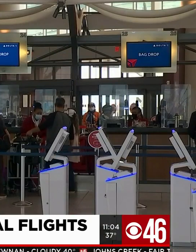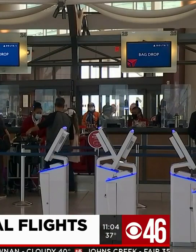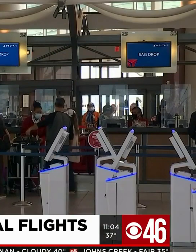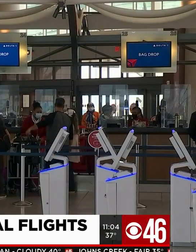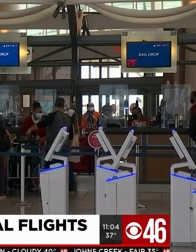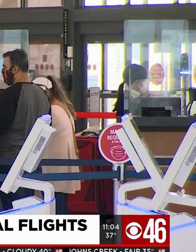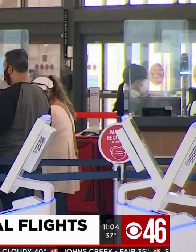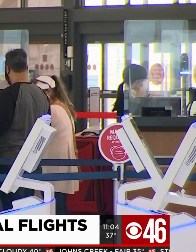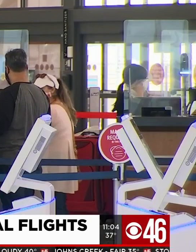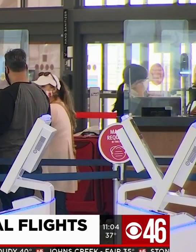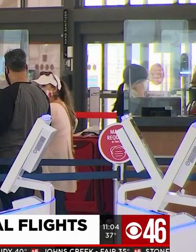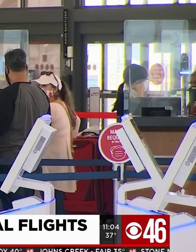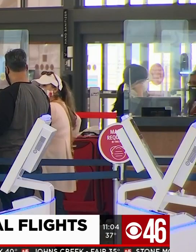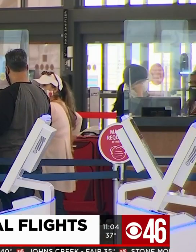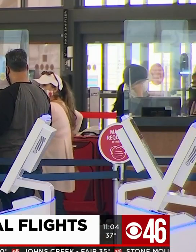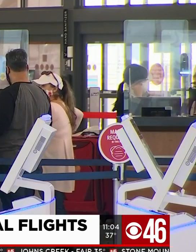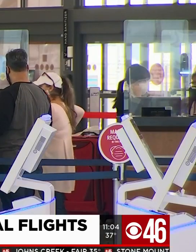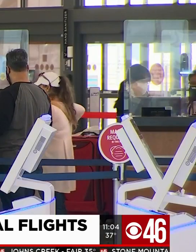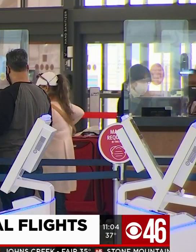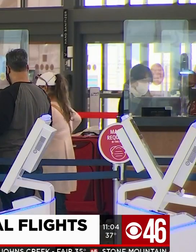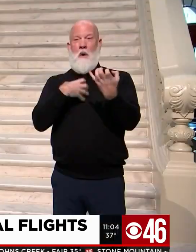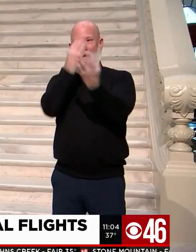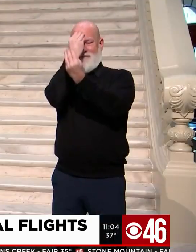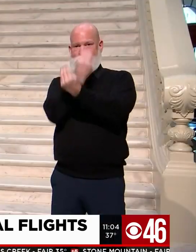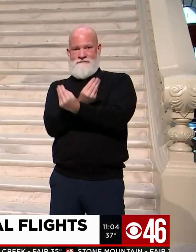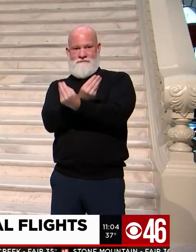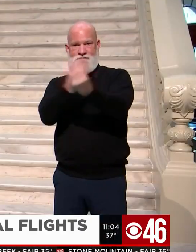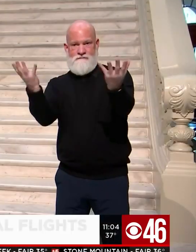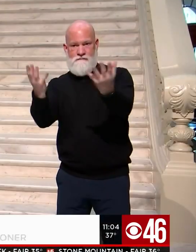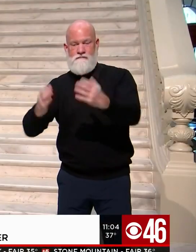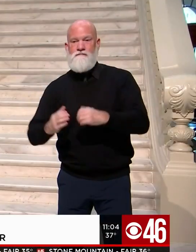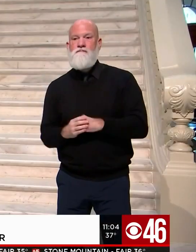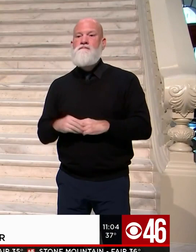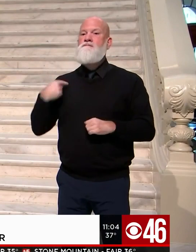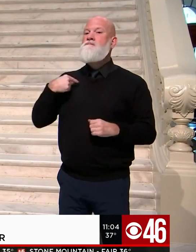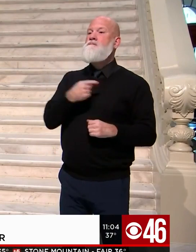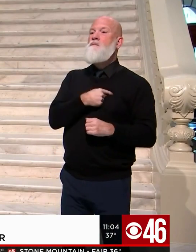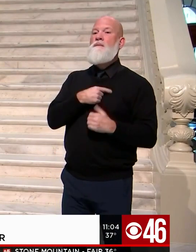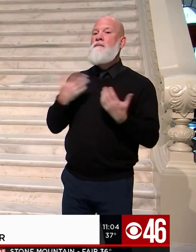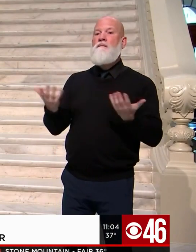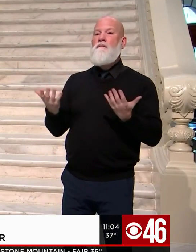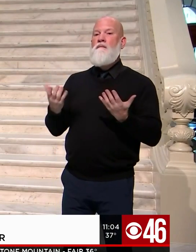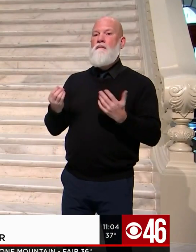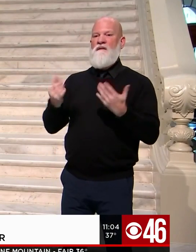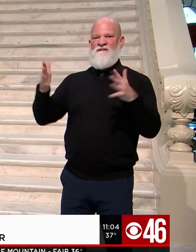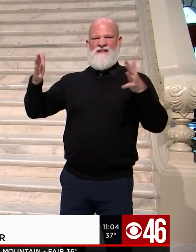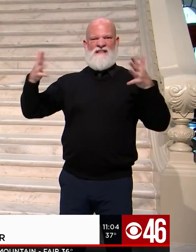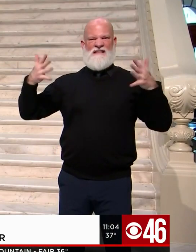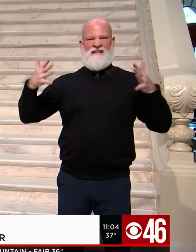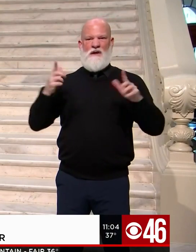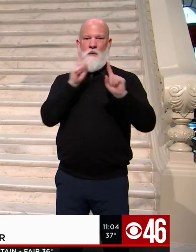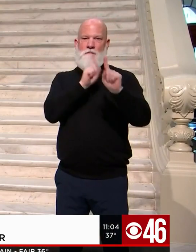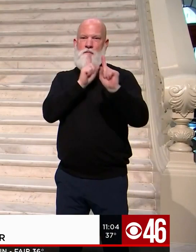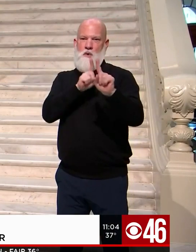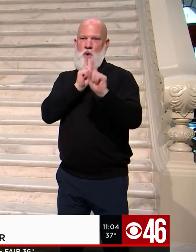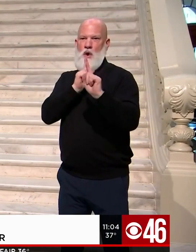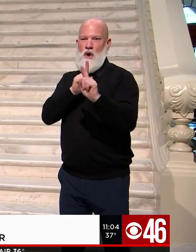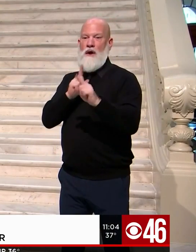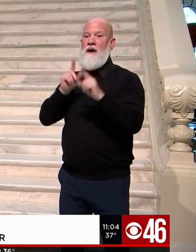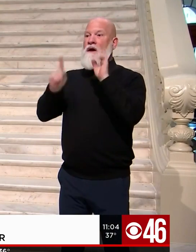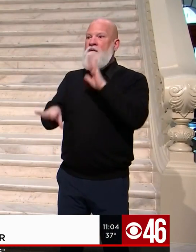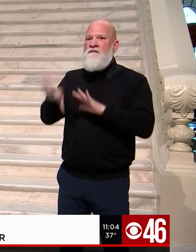showing up in countries around the world. We have reported that we have found the variant